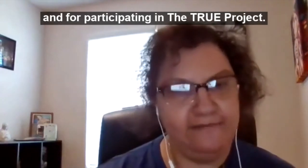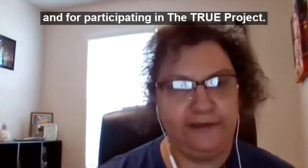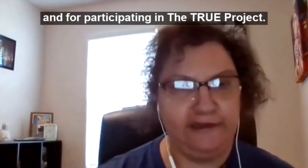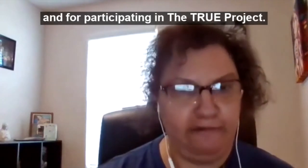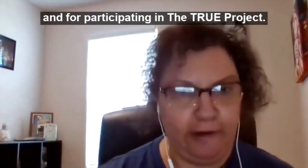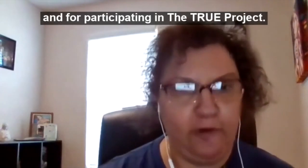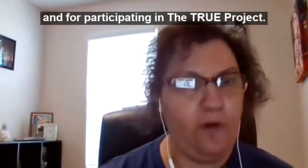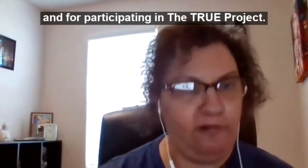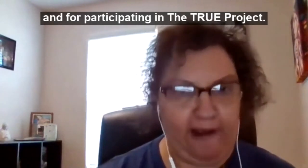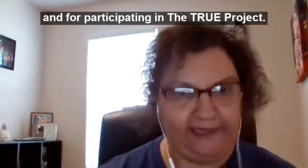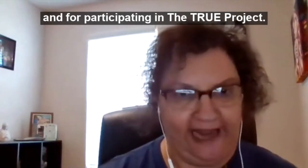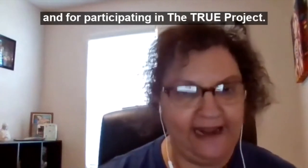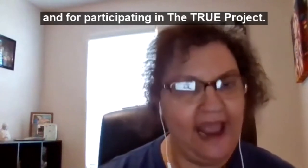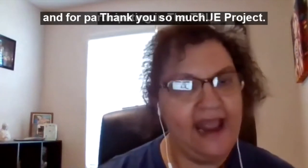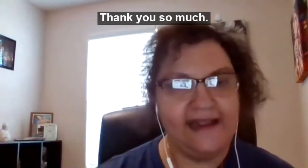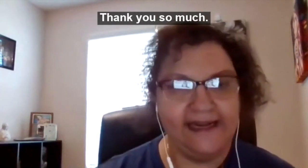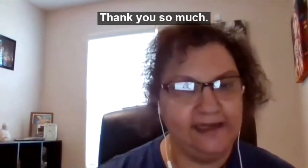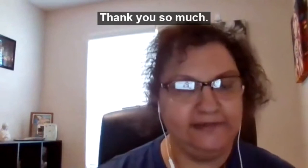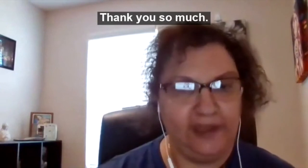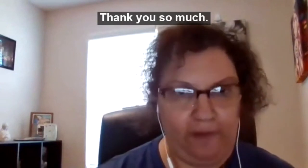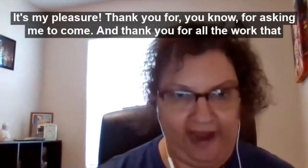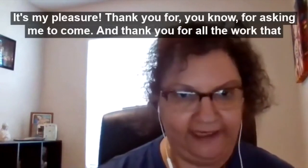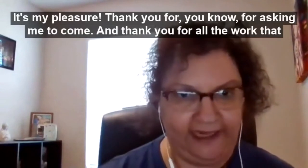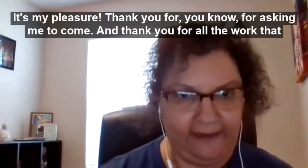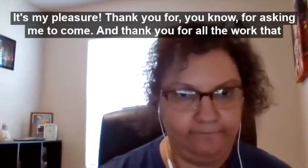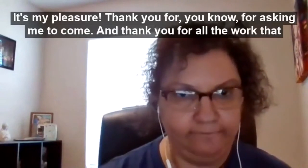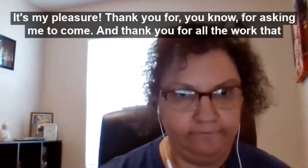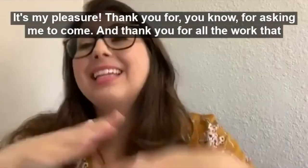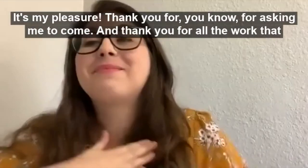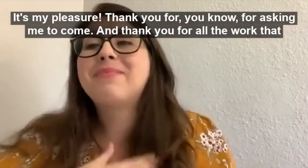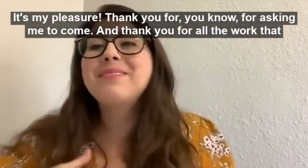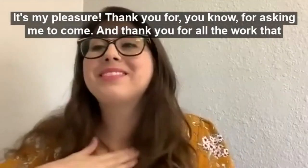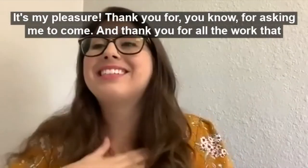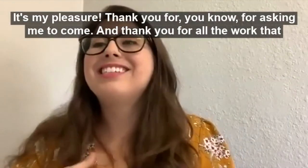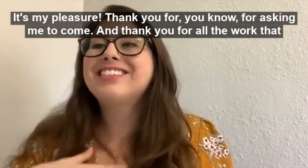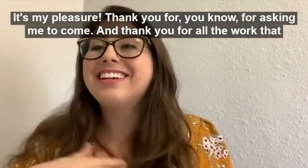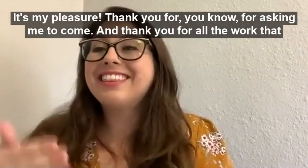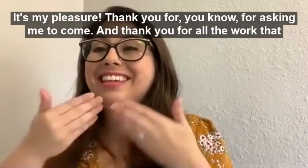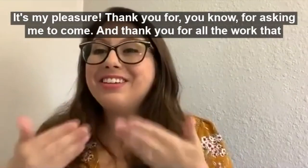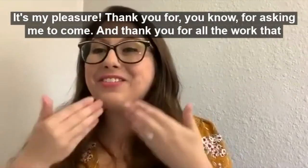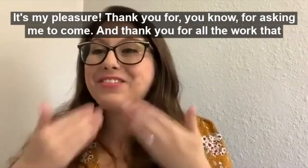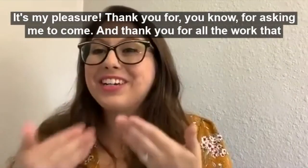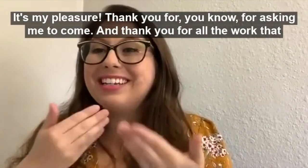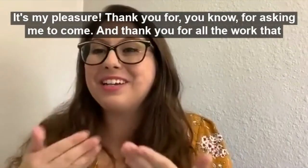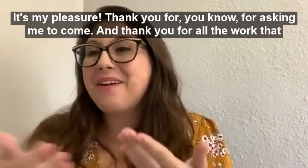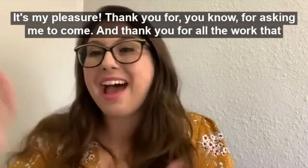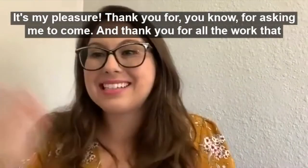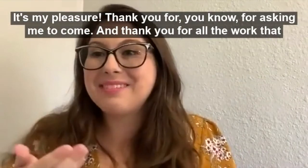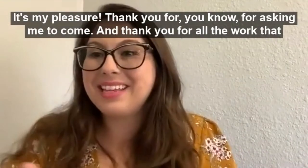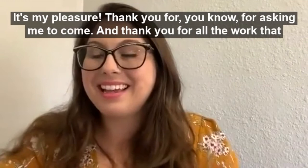the True Project. Thank you so much. It's my pleasure. Thank you for, you know, asking me to